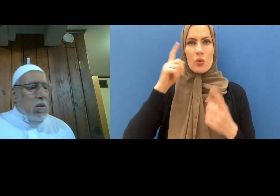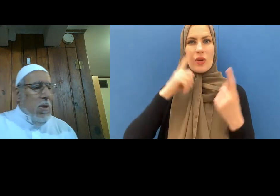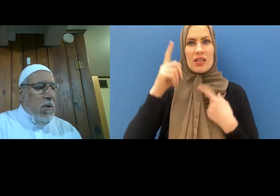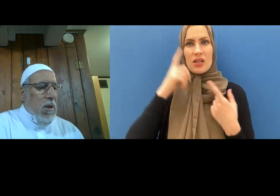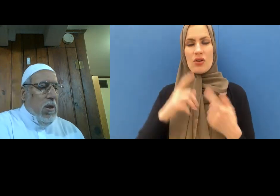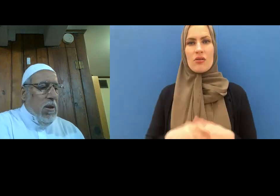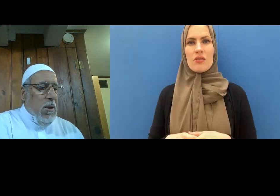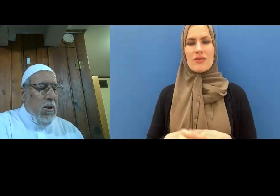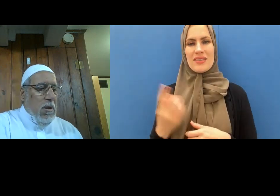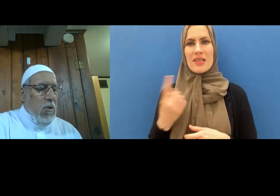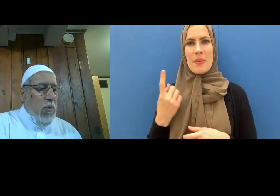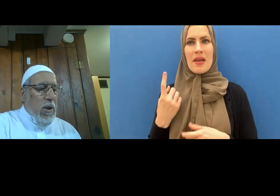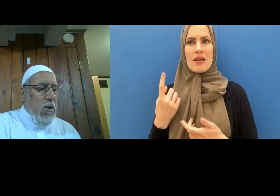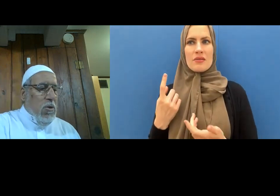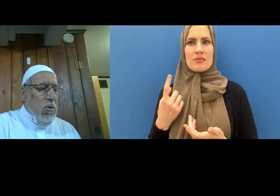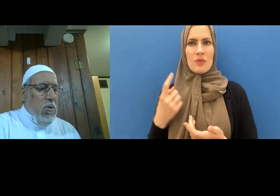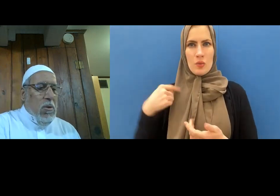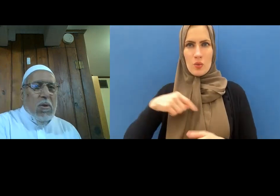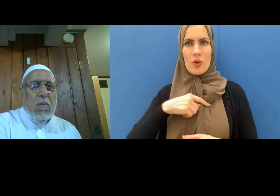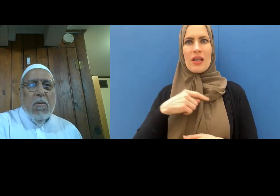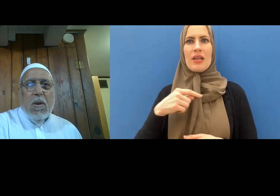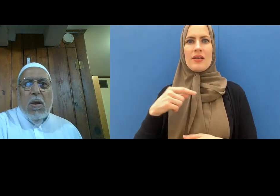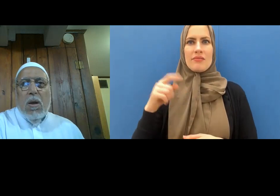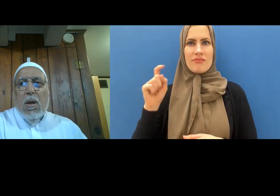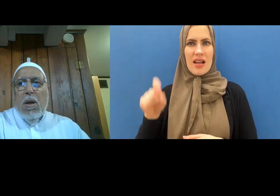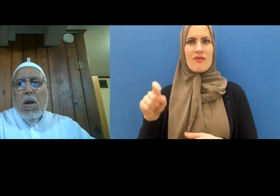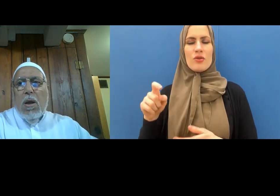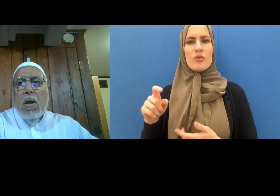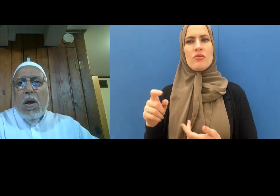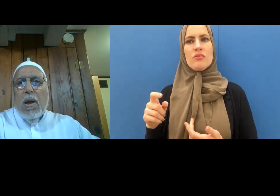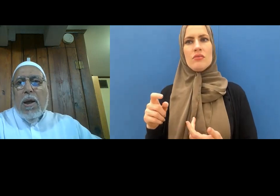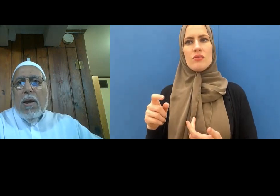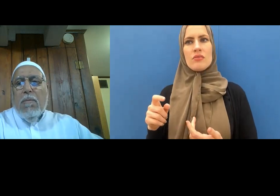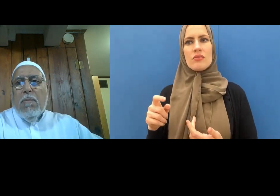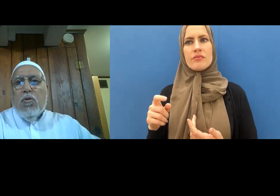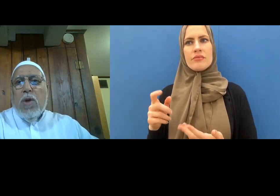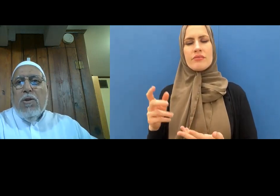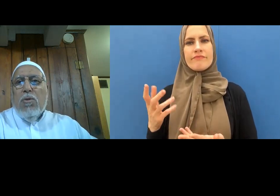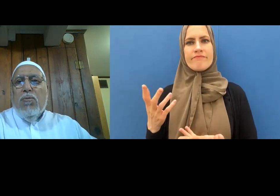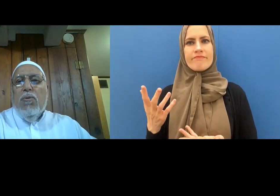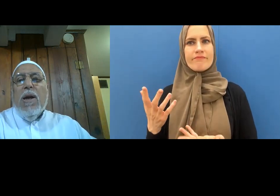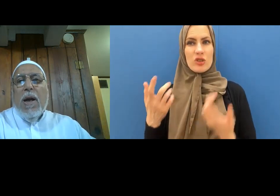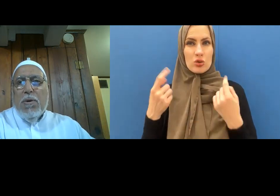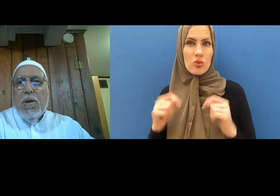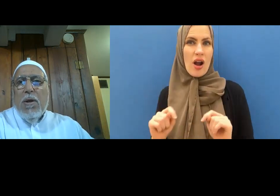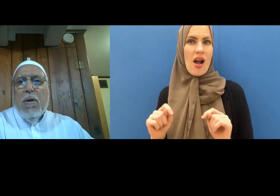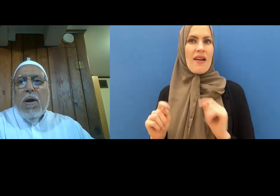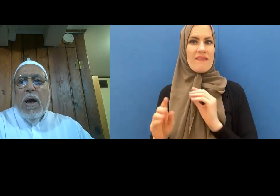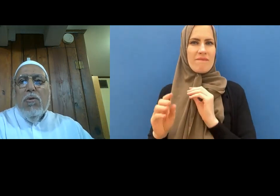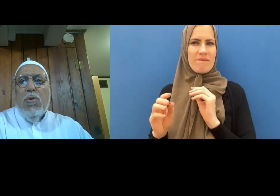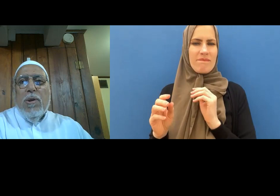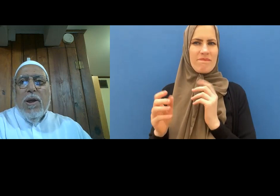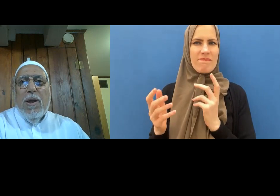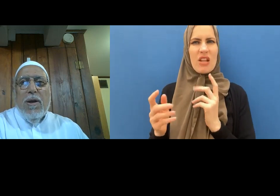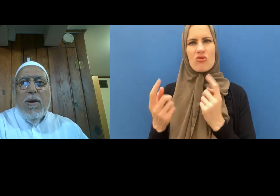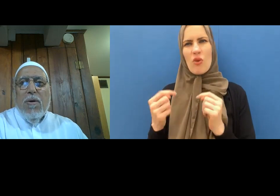This is something that we need to try to figure out how